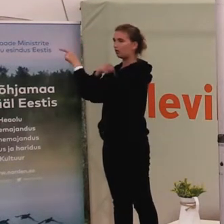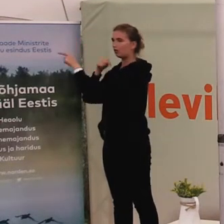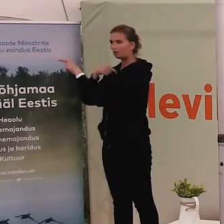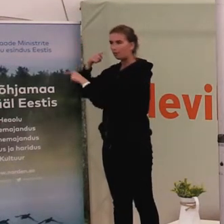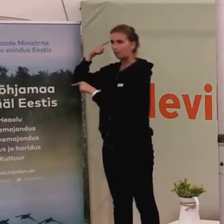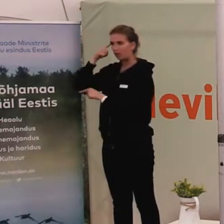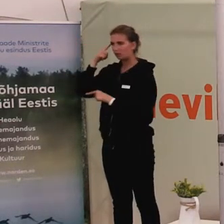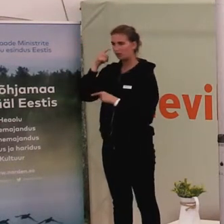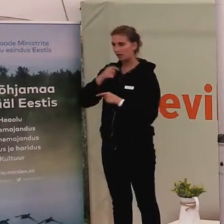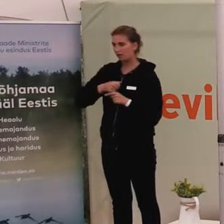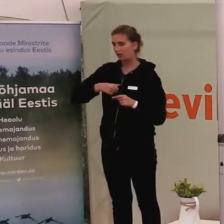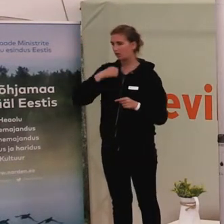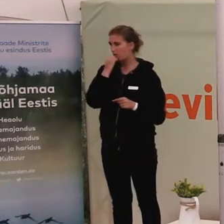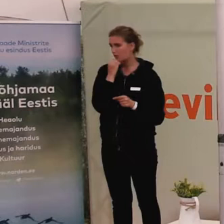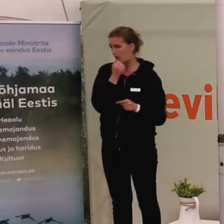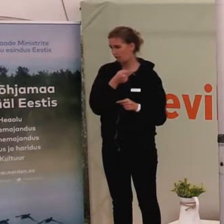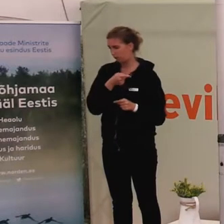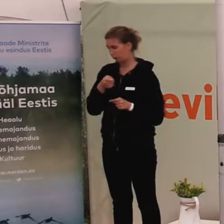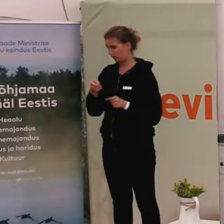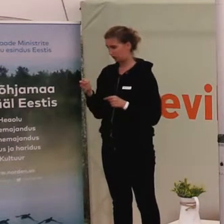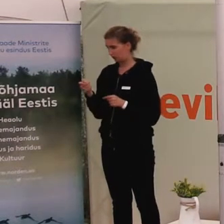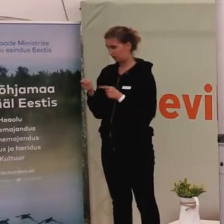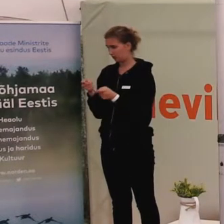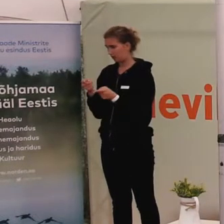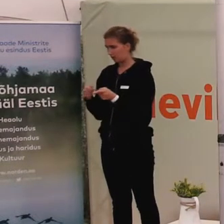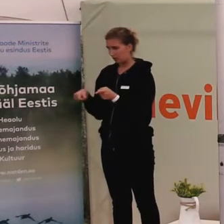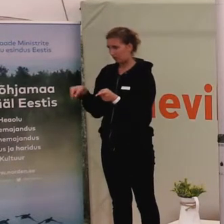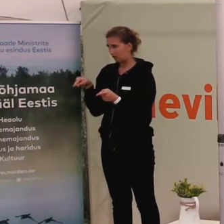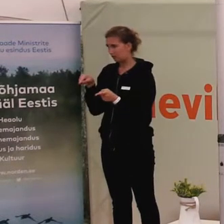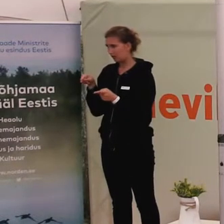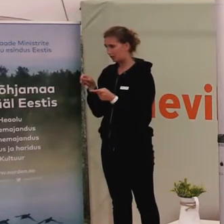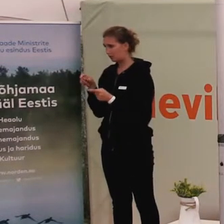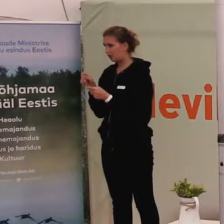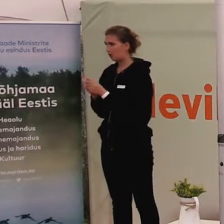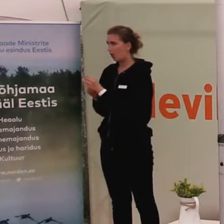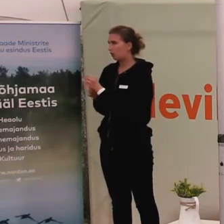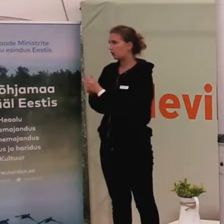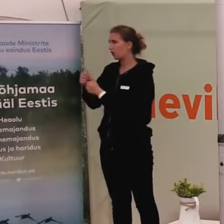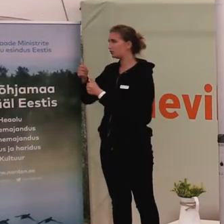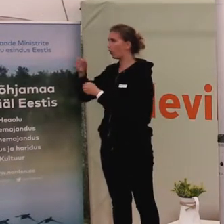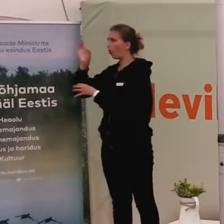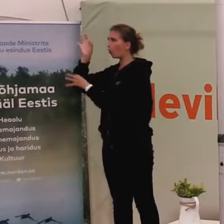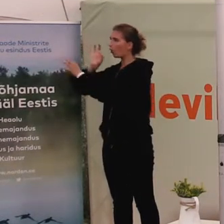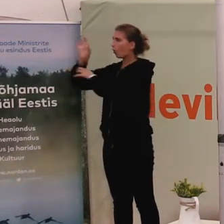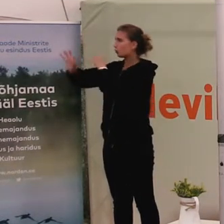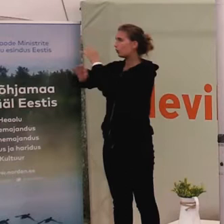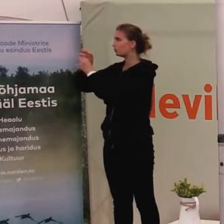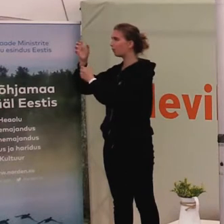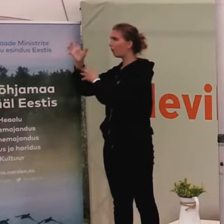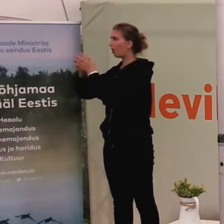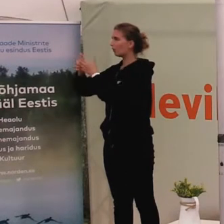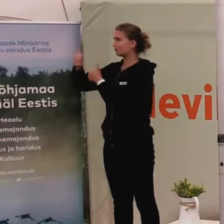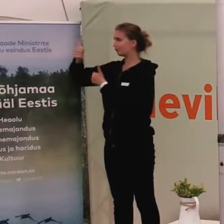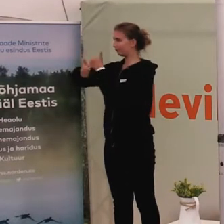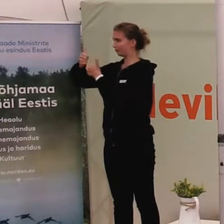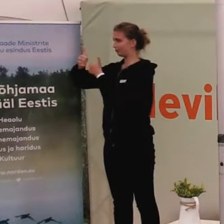that nations who do not partake in this space race, who willingly put themselves in